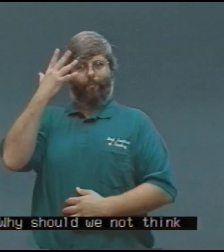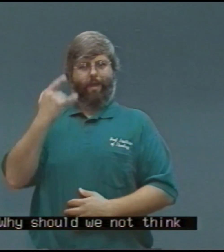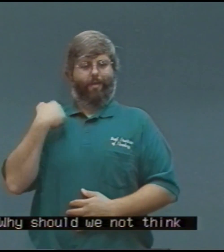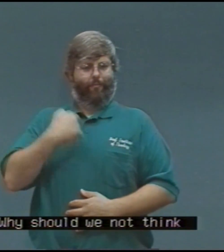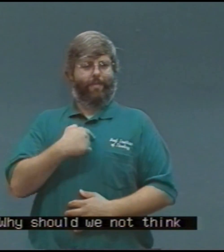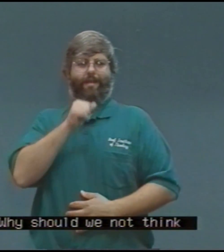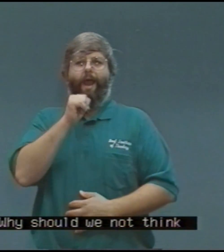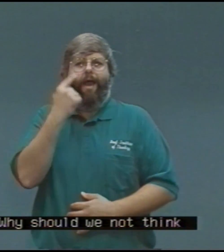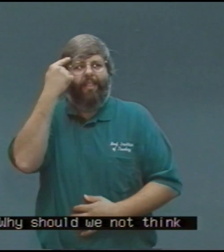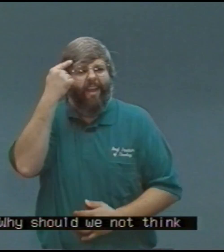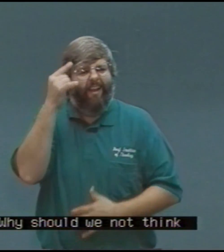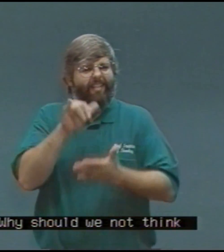Why should we not think